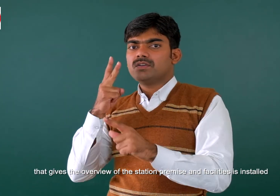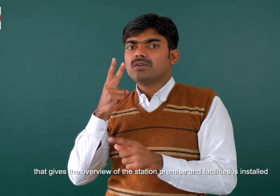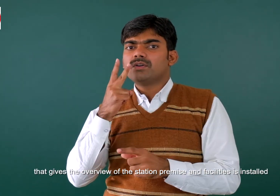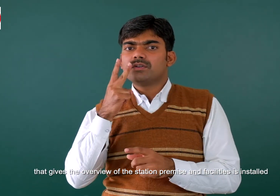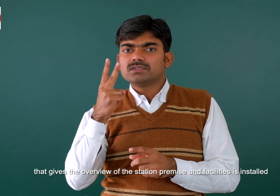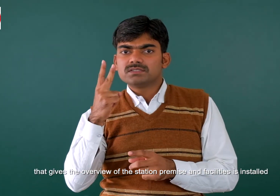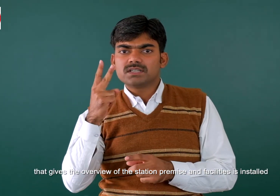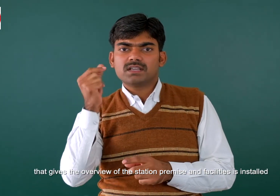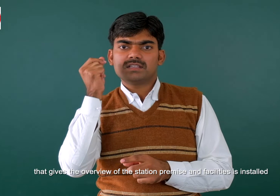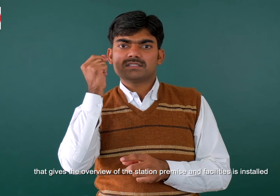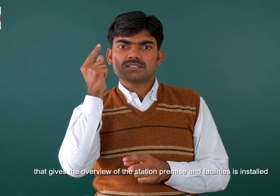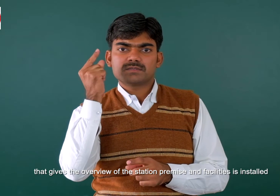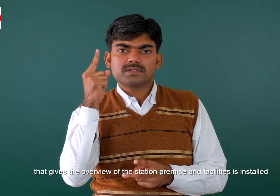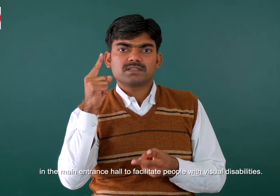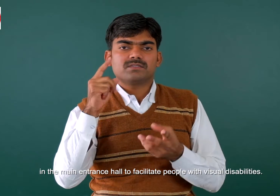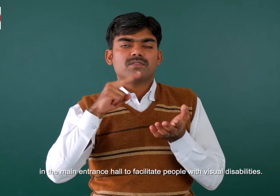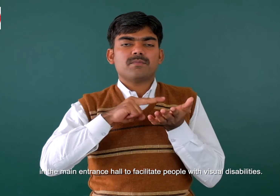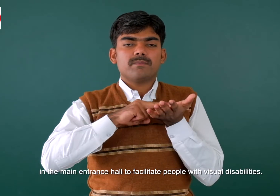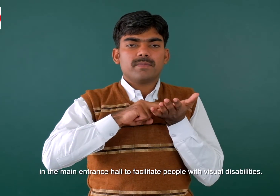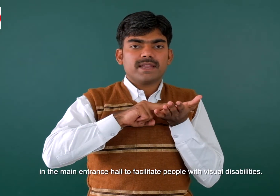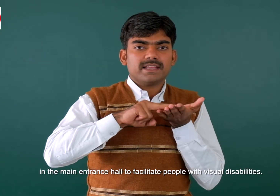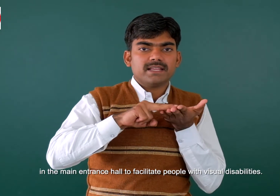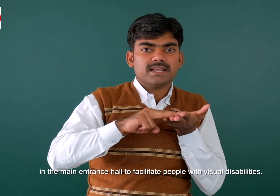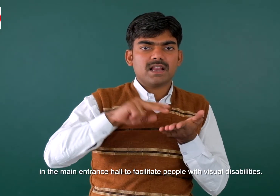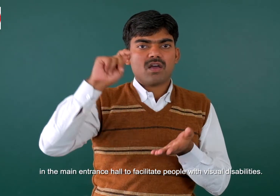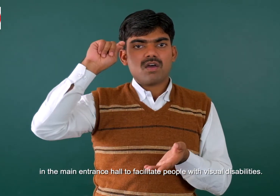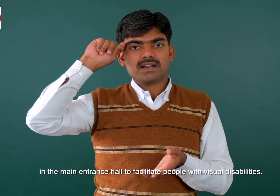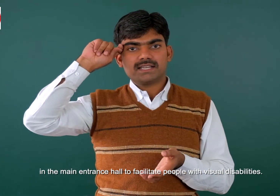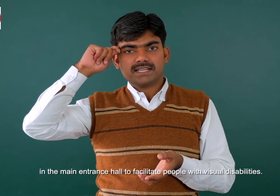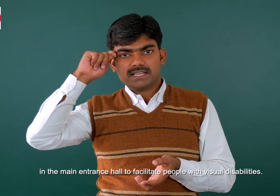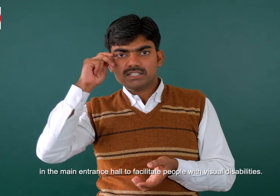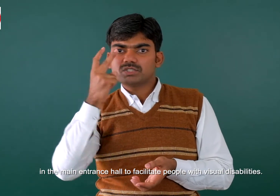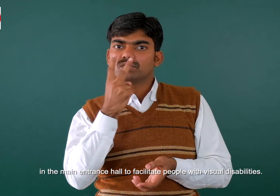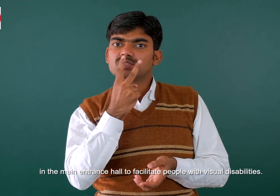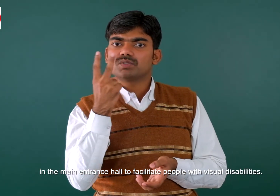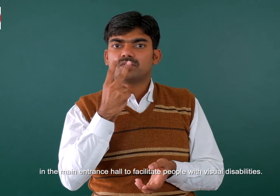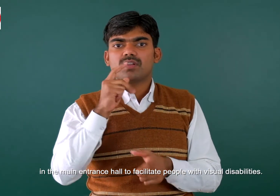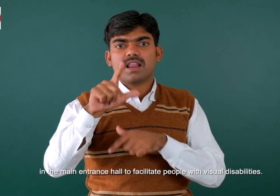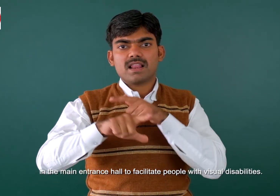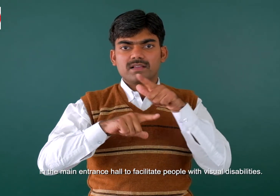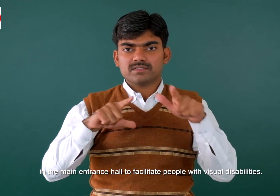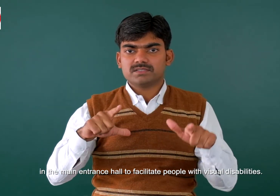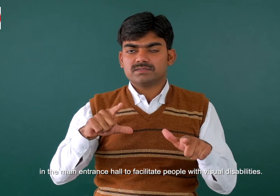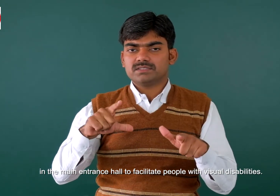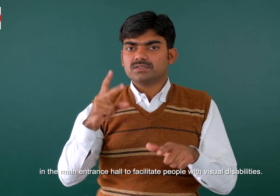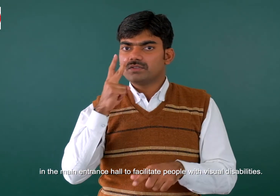is installed in the main entrance hall to facilitate people with visual disabilities.